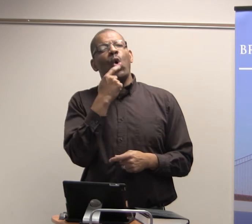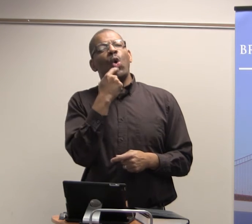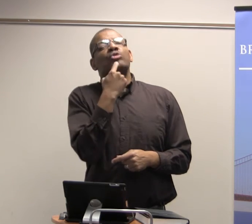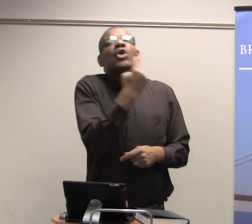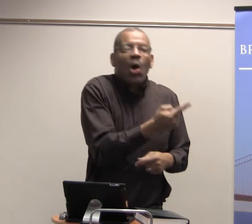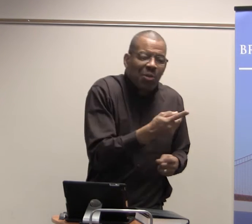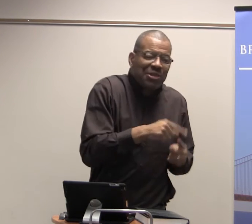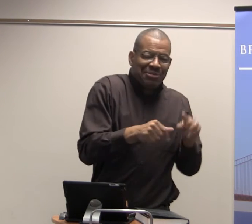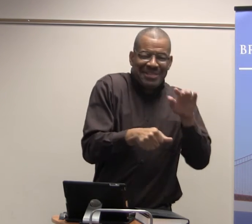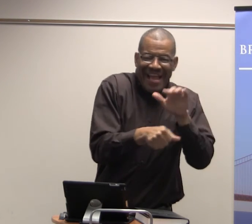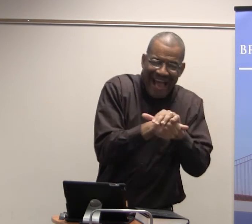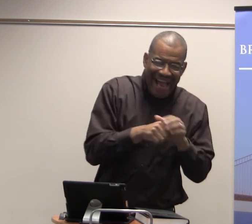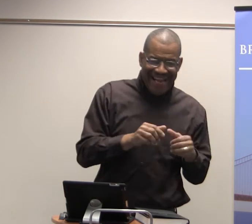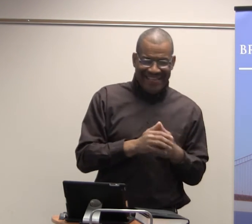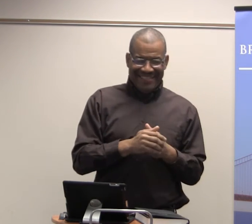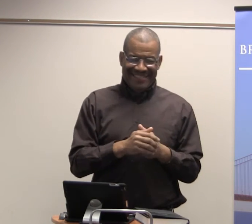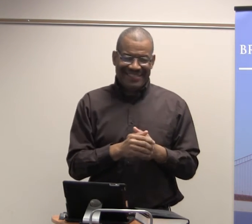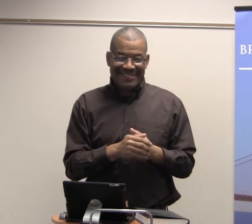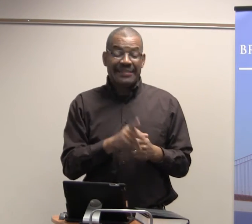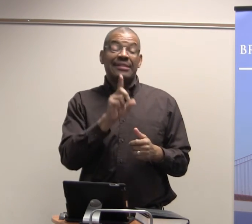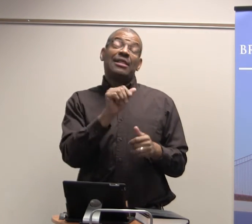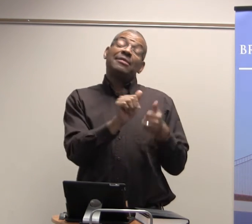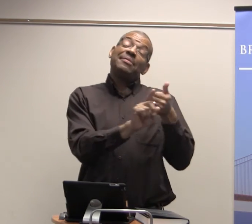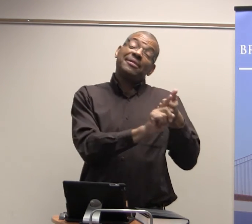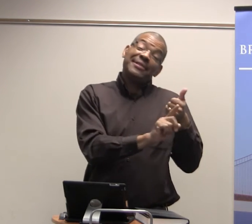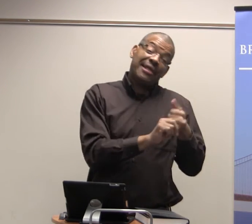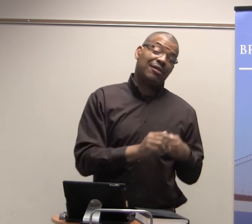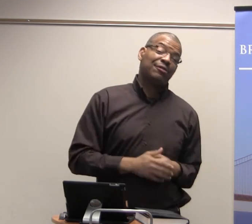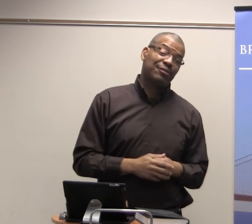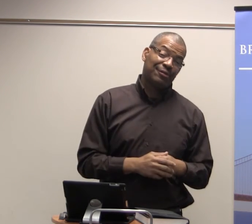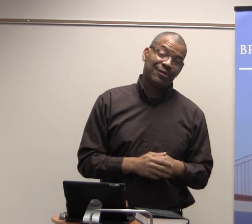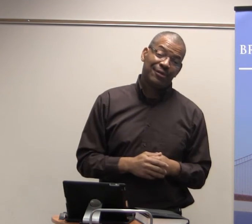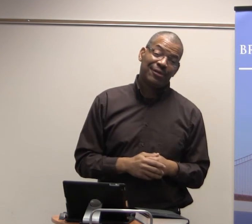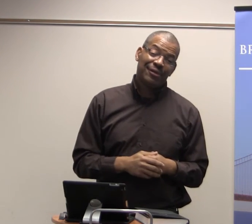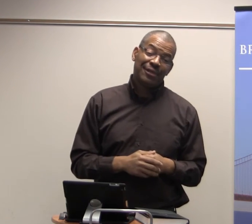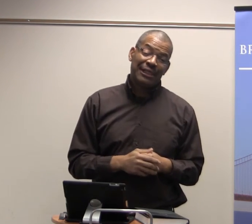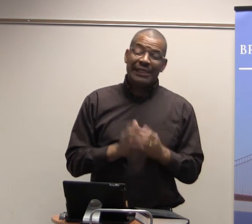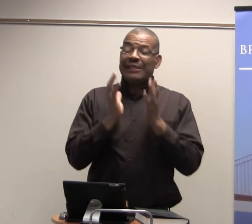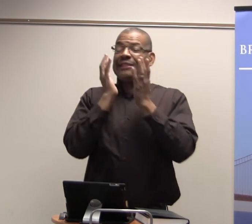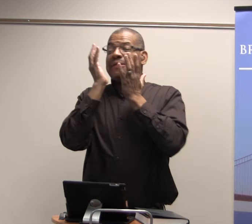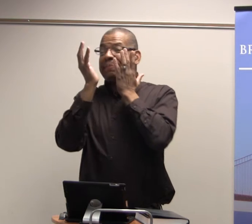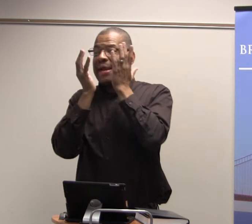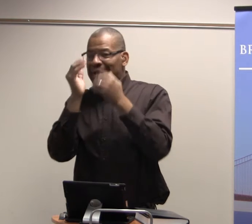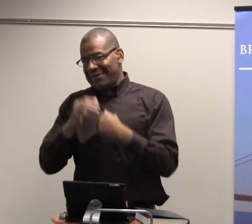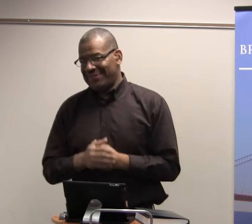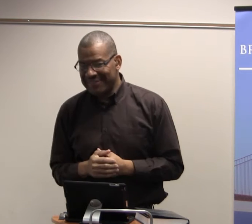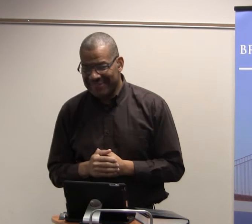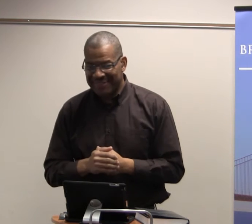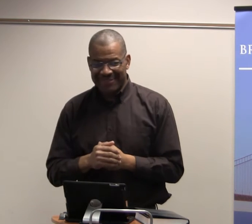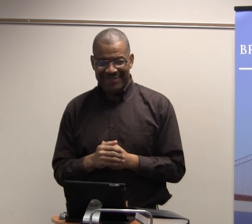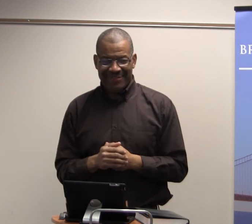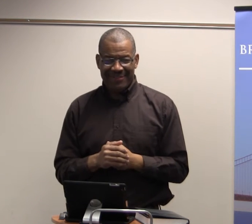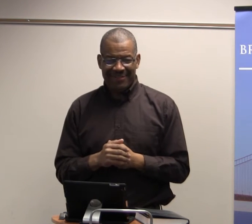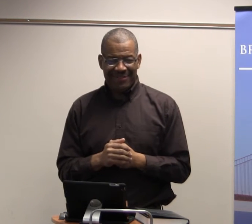Who told them to hide? They did it themselves. Is it parents?